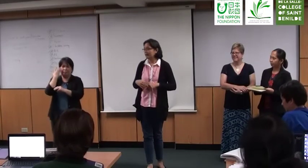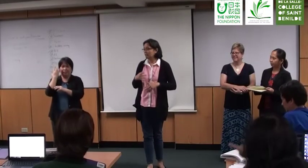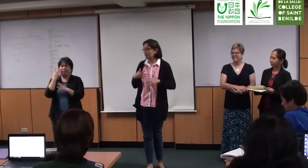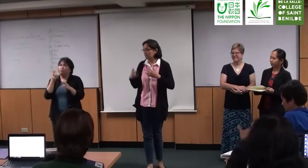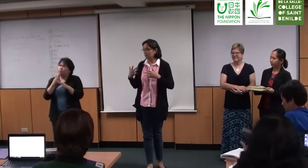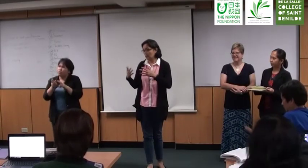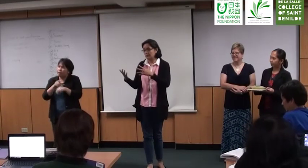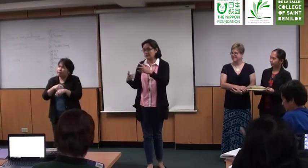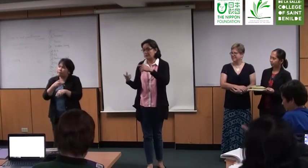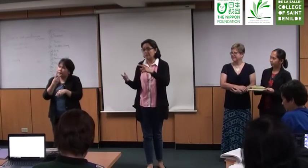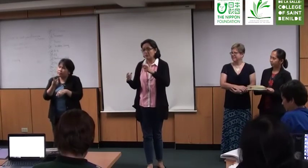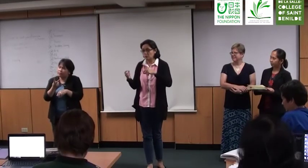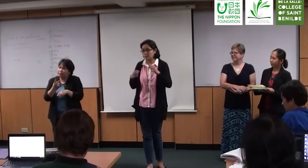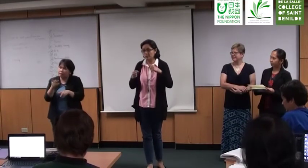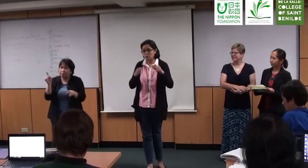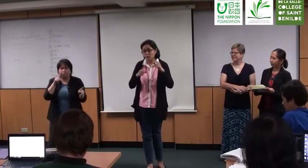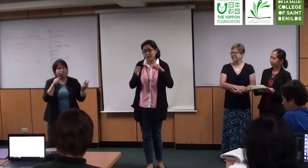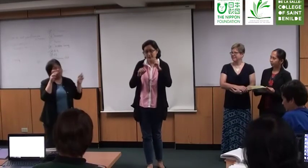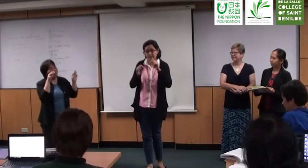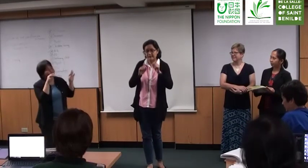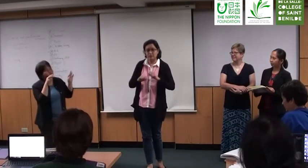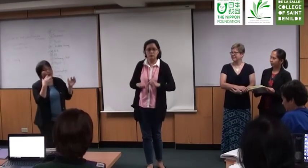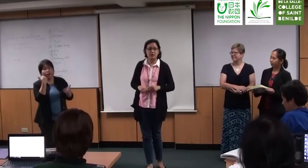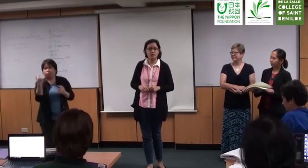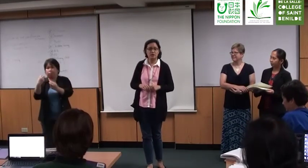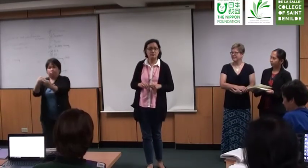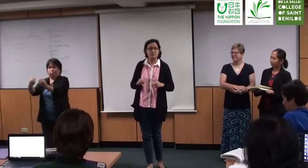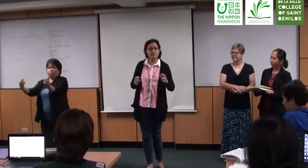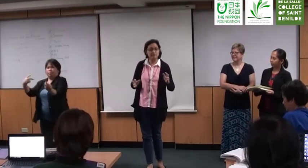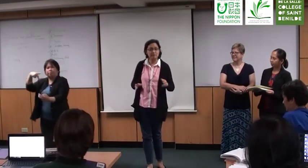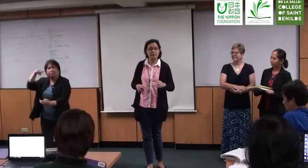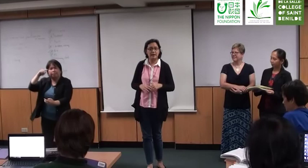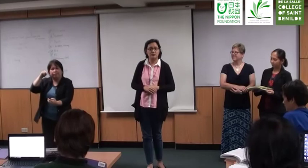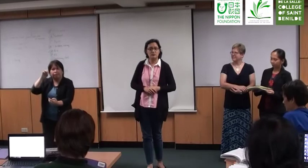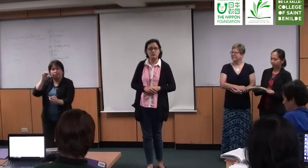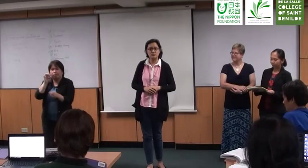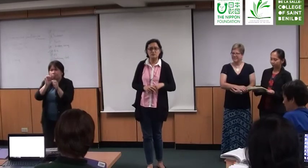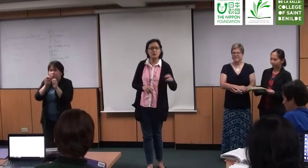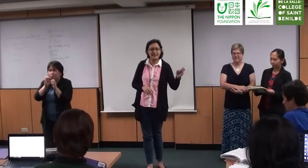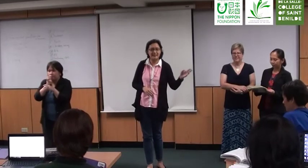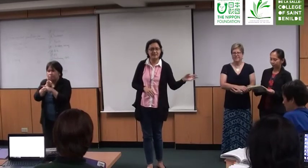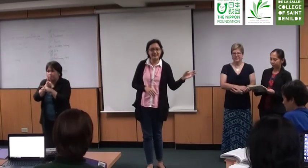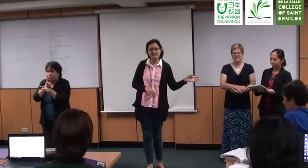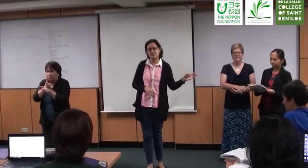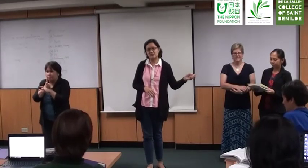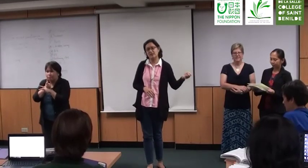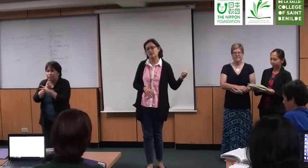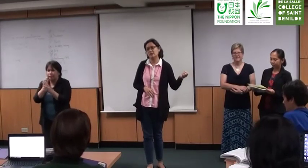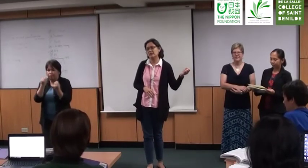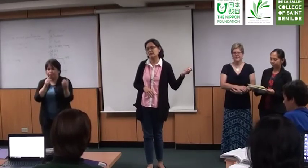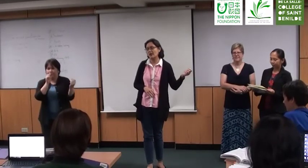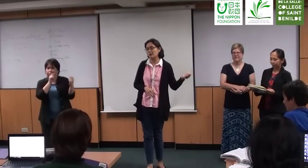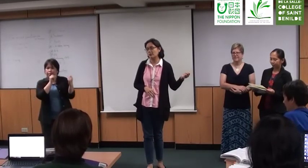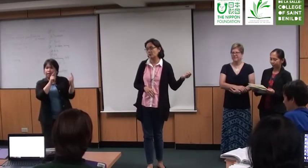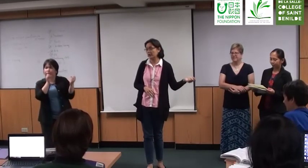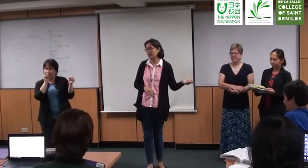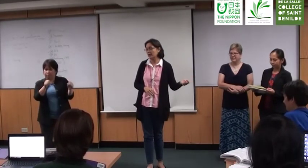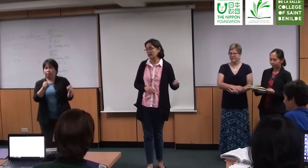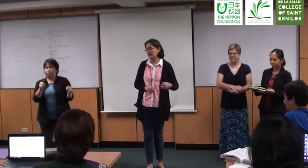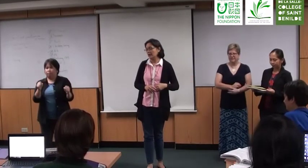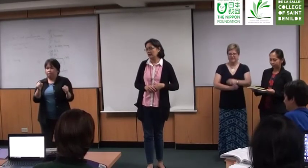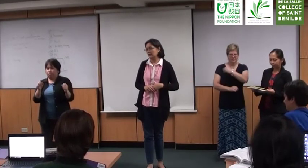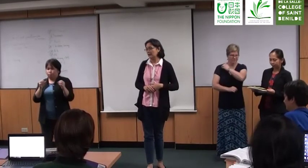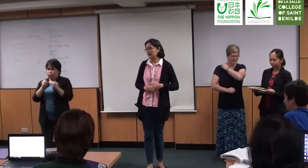And then there will be people who will be doing the evaluations and feedback. So just we can test run it in our